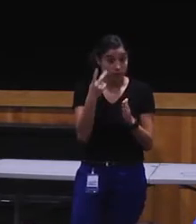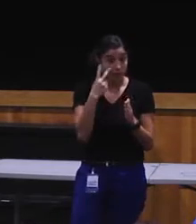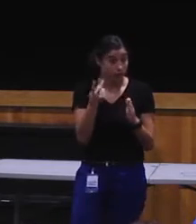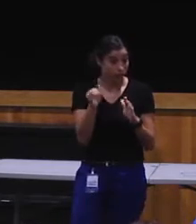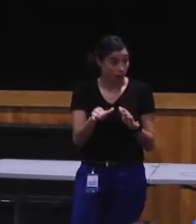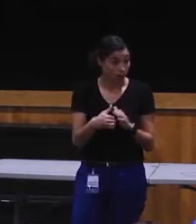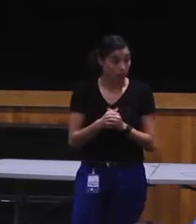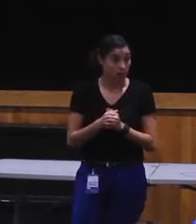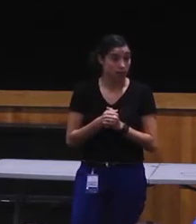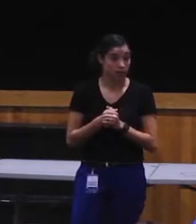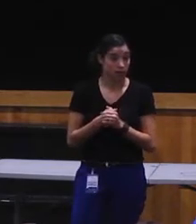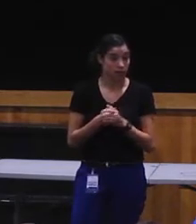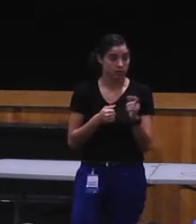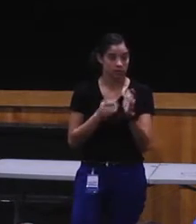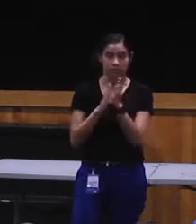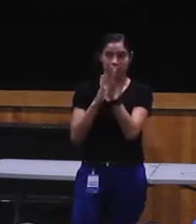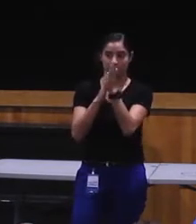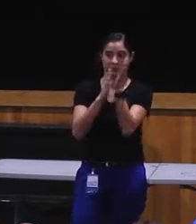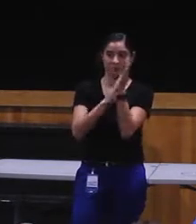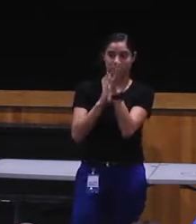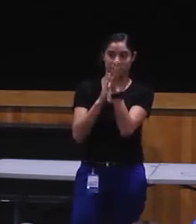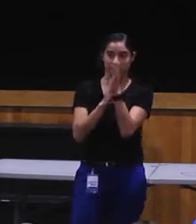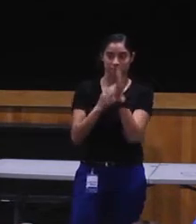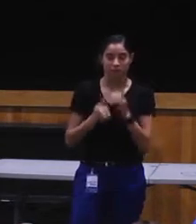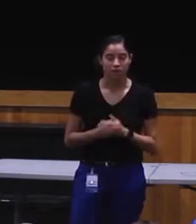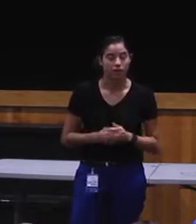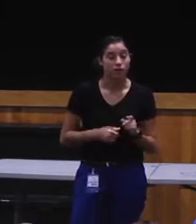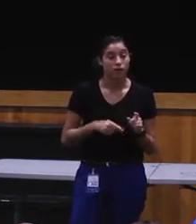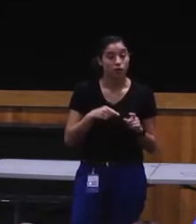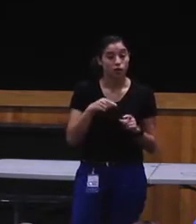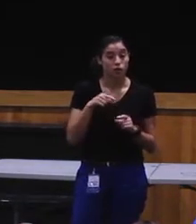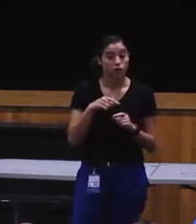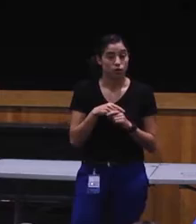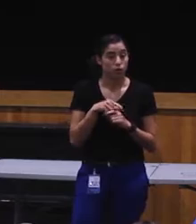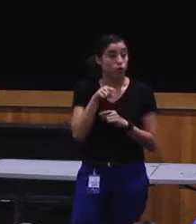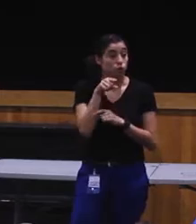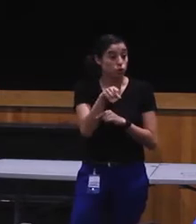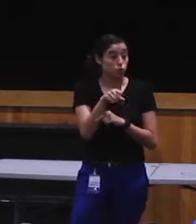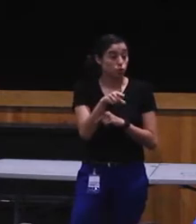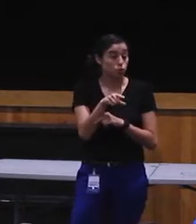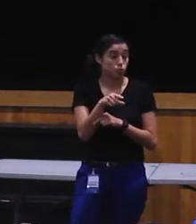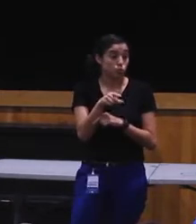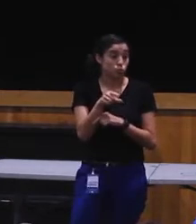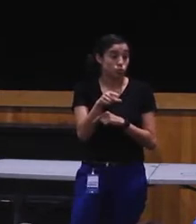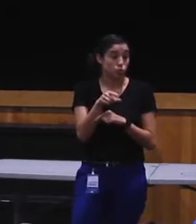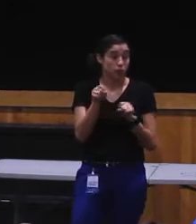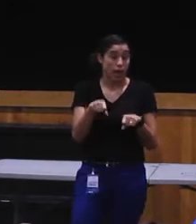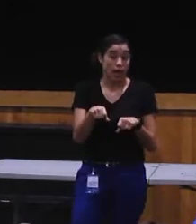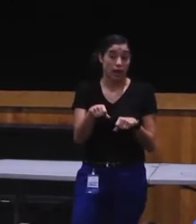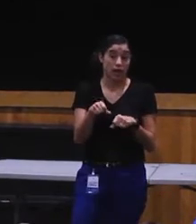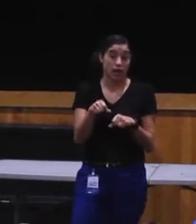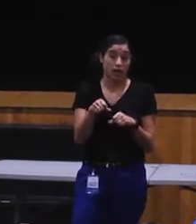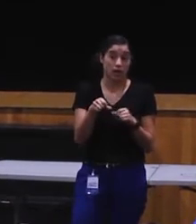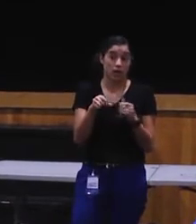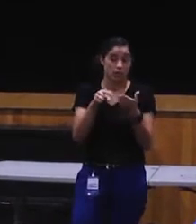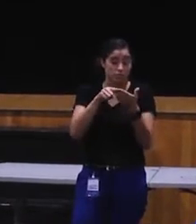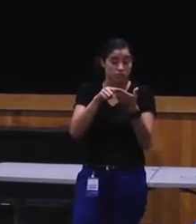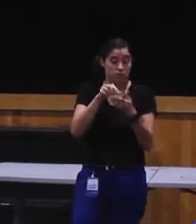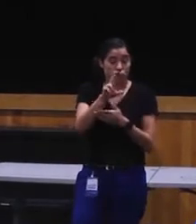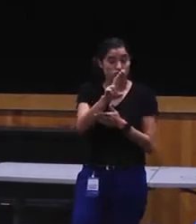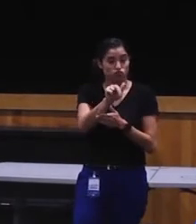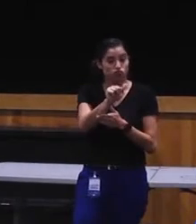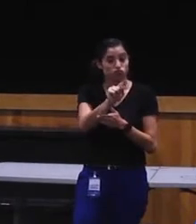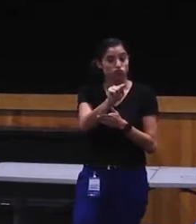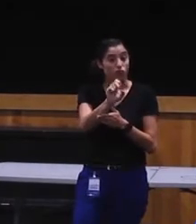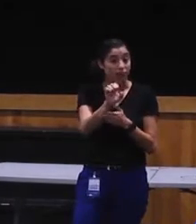into there. You can rate them, not necessarily them as a teacher, but you can rate at the end of your